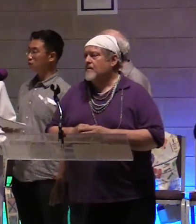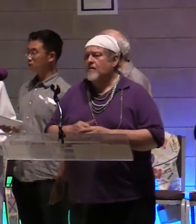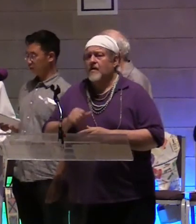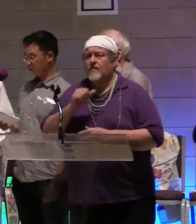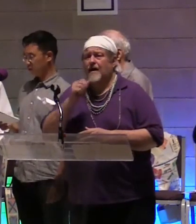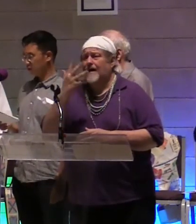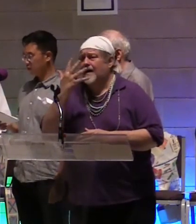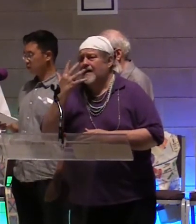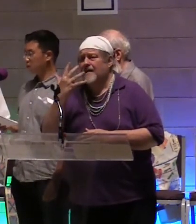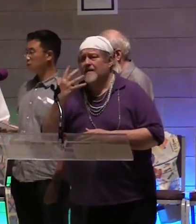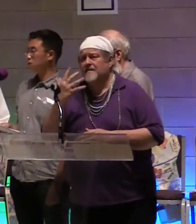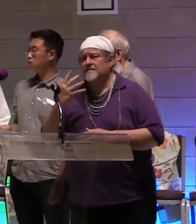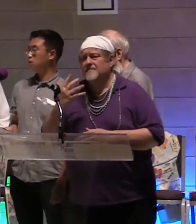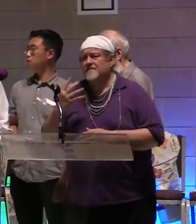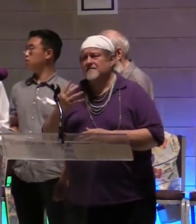Don't cry.